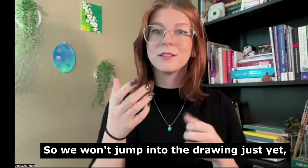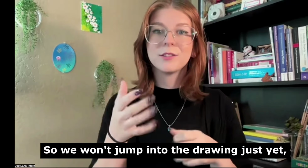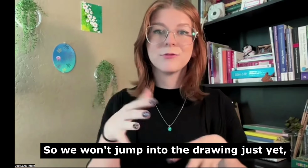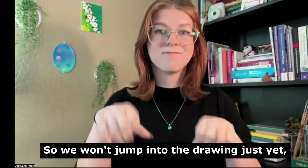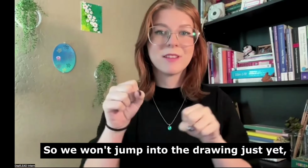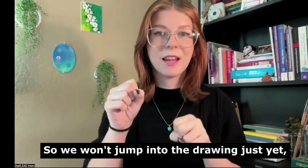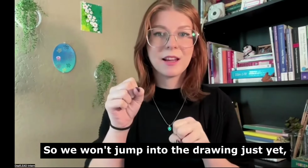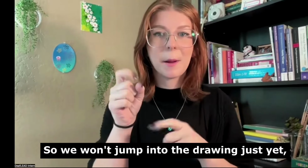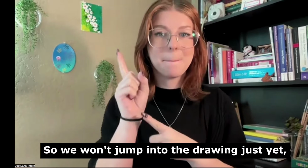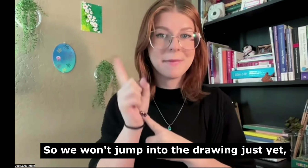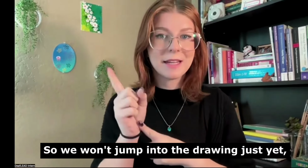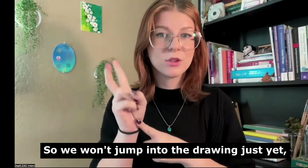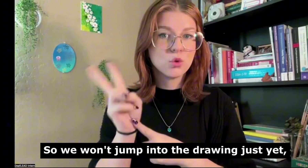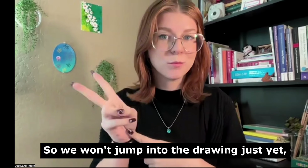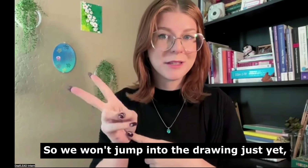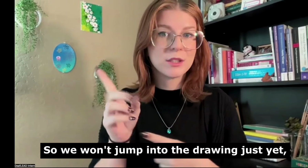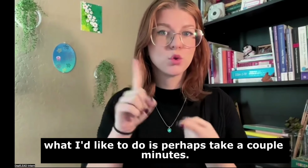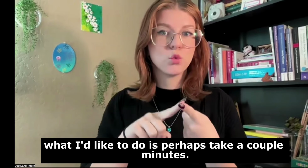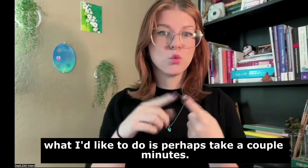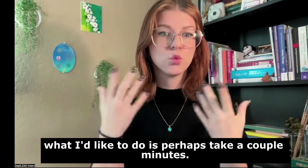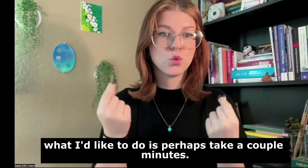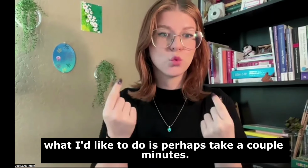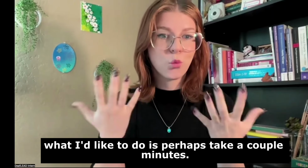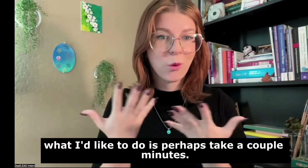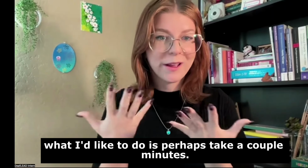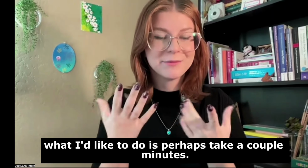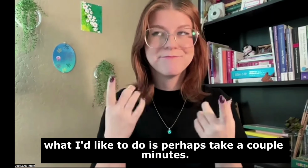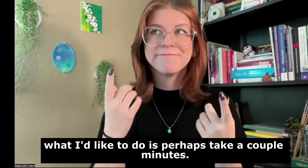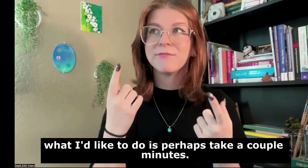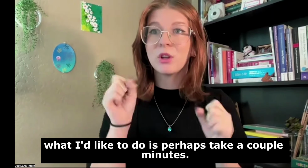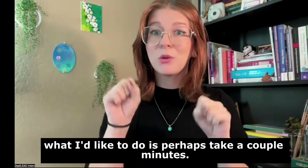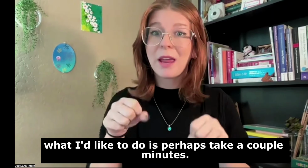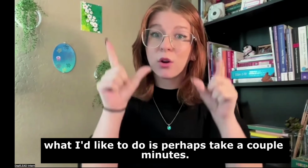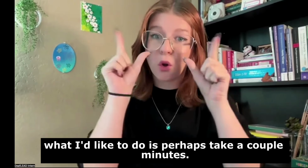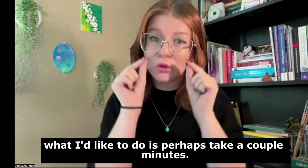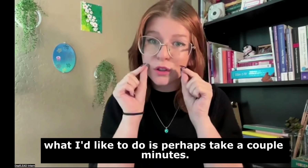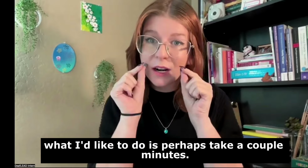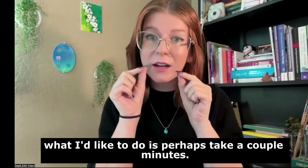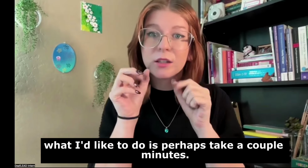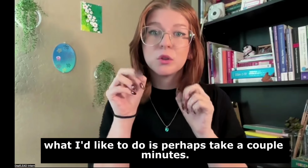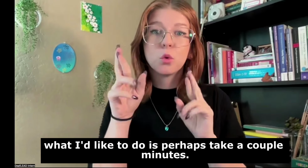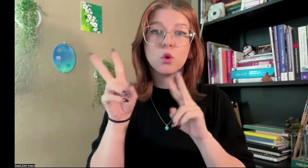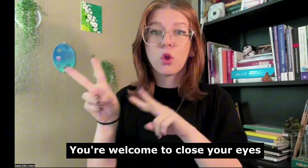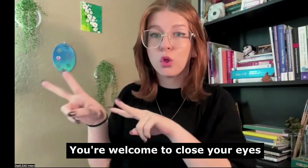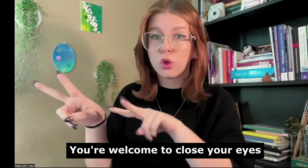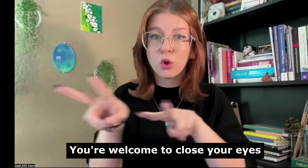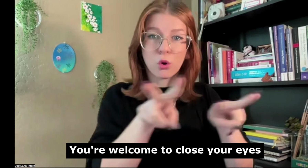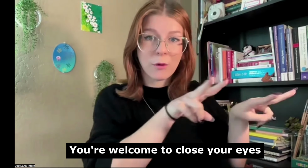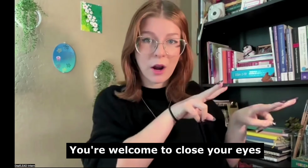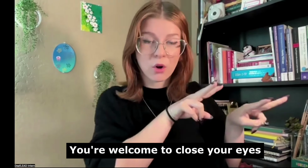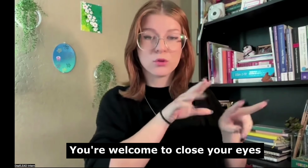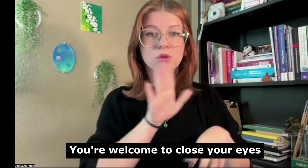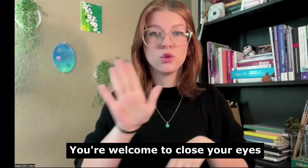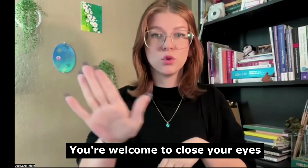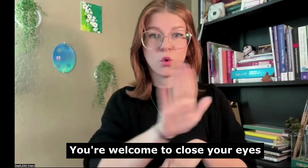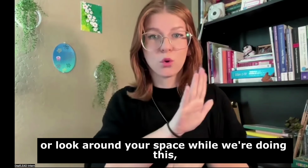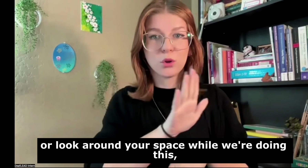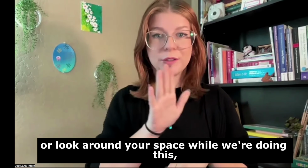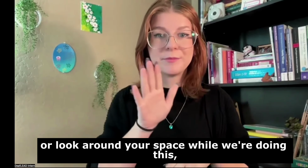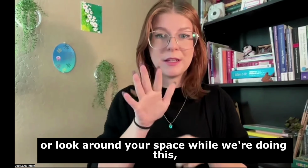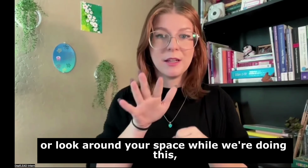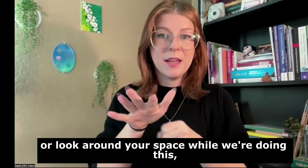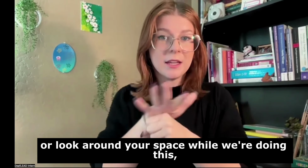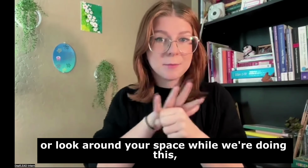So we won't jump into the drawing just yet. What I'd like to do is perhaps take a couple minutes. You're welcome to close your